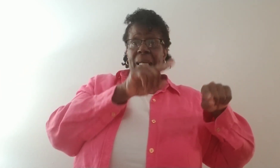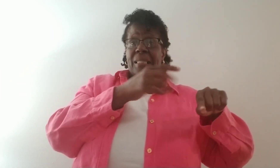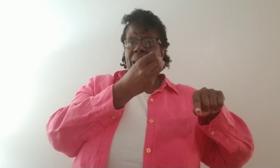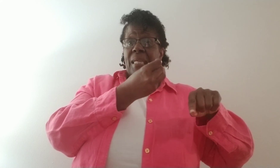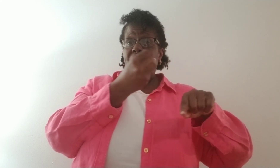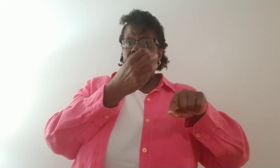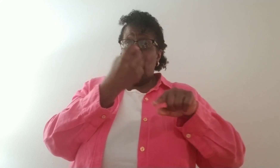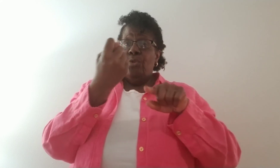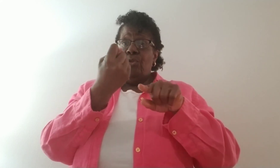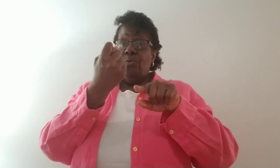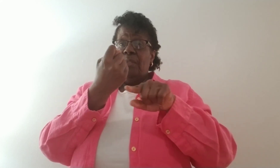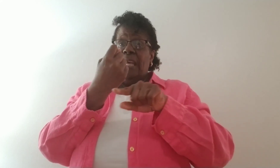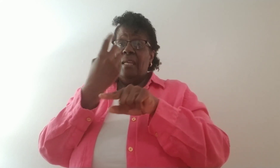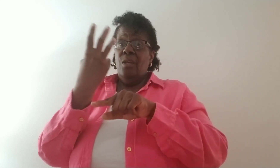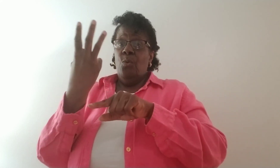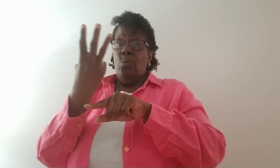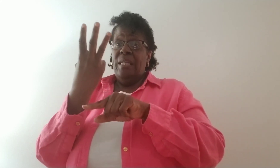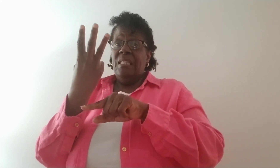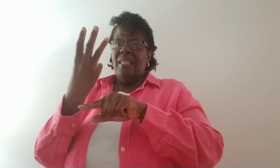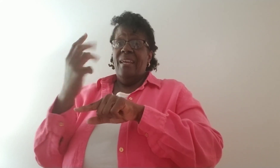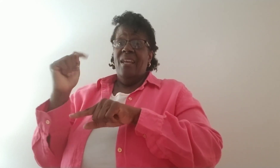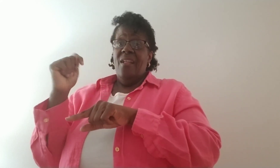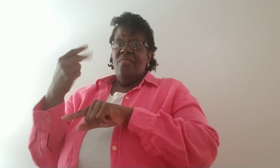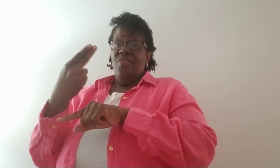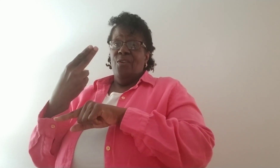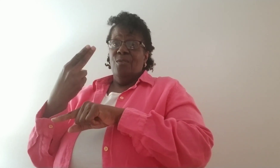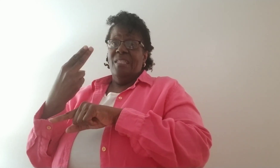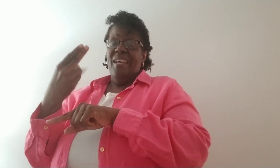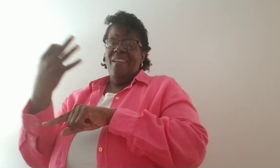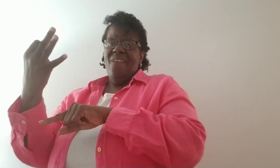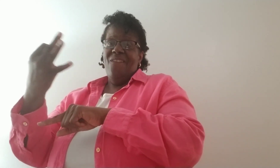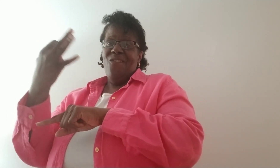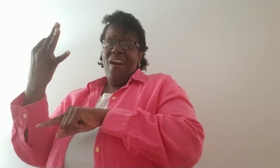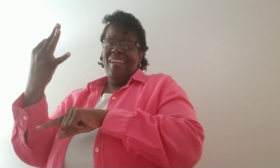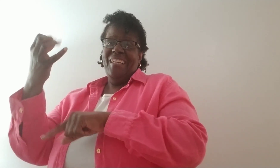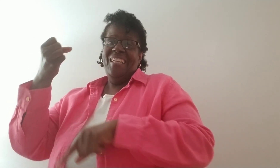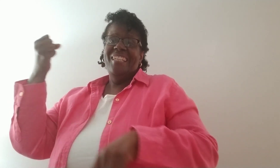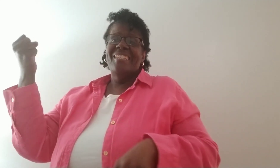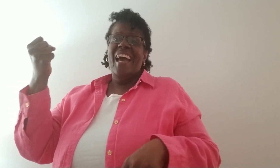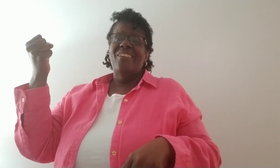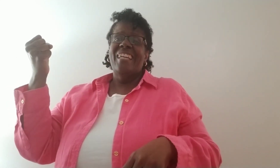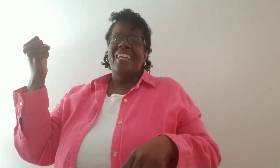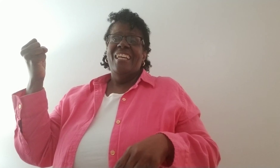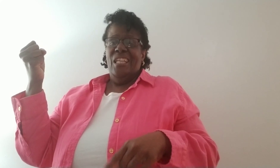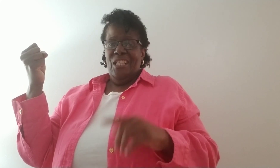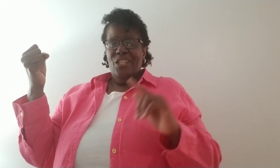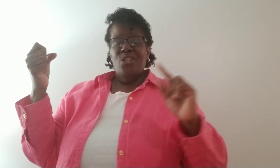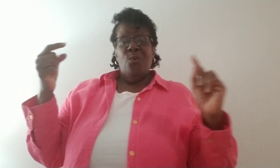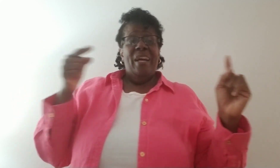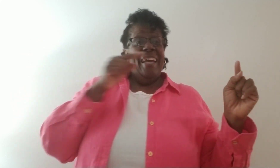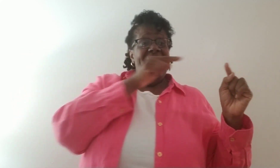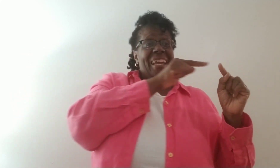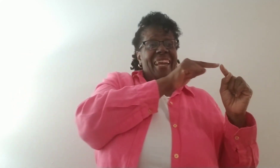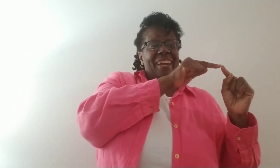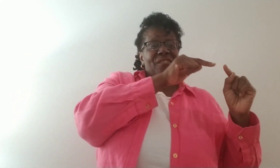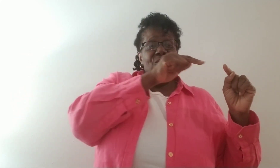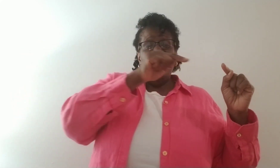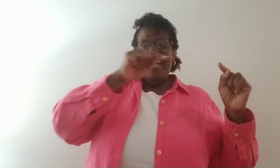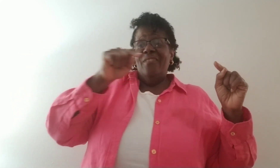Monday, Tuesday, Wednesday, Thursday, Friday, Saturday. So every